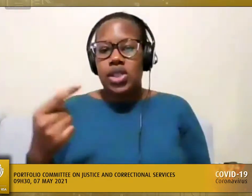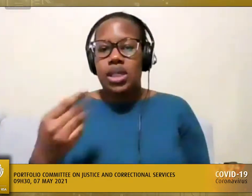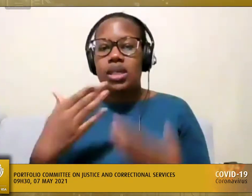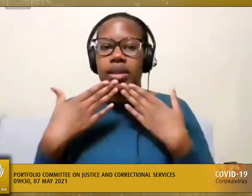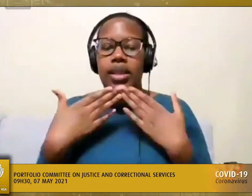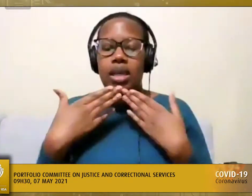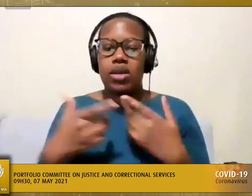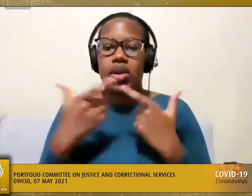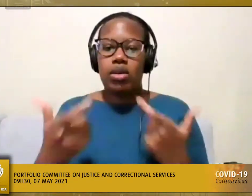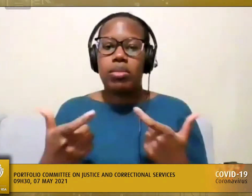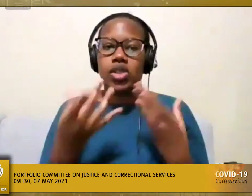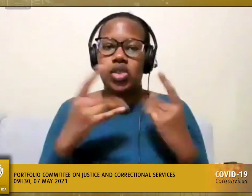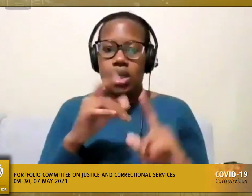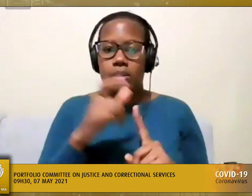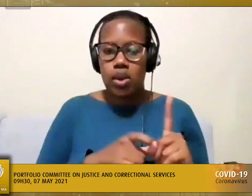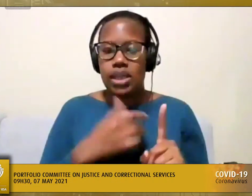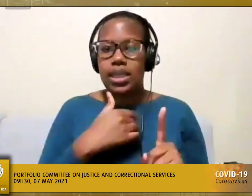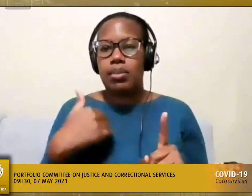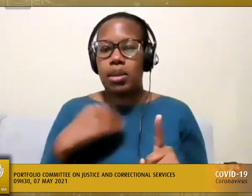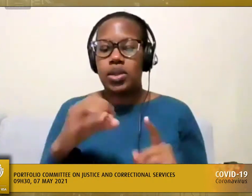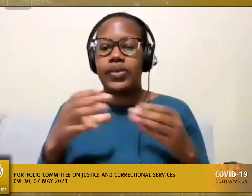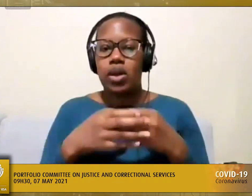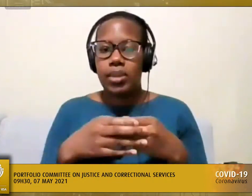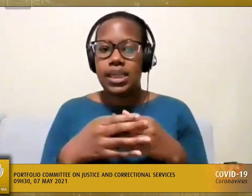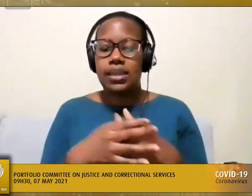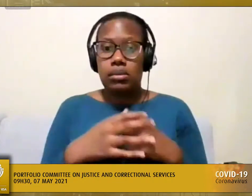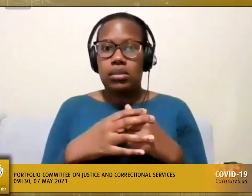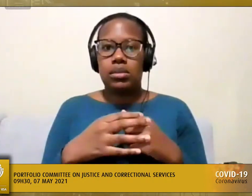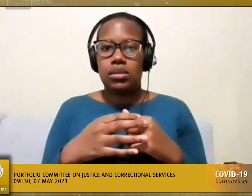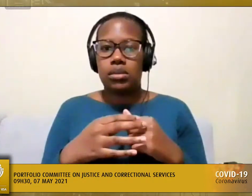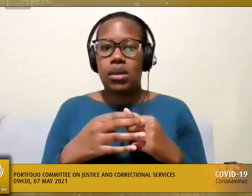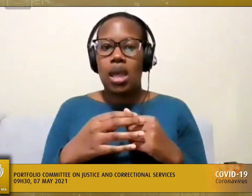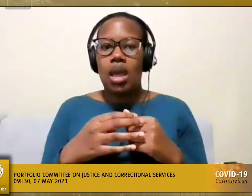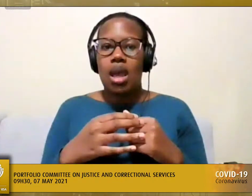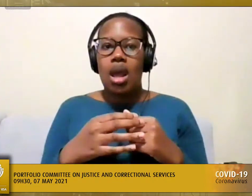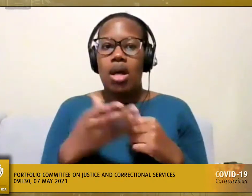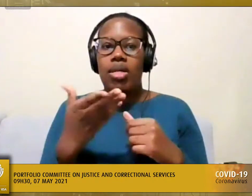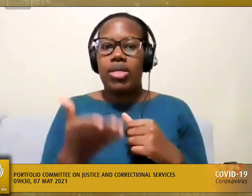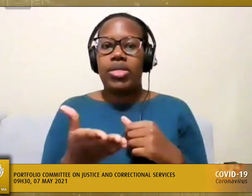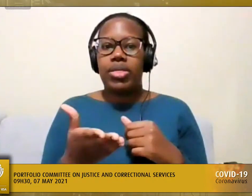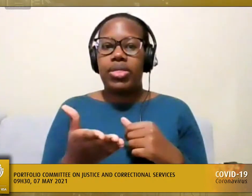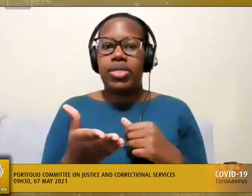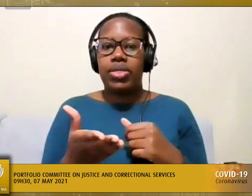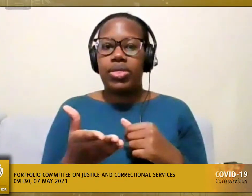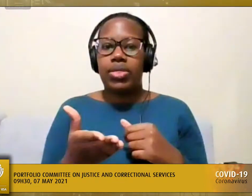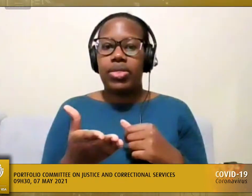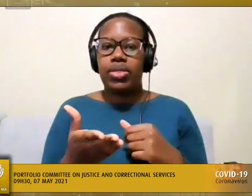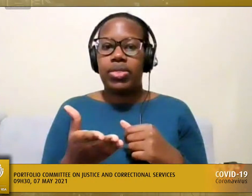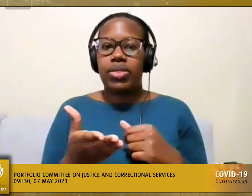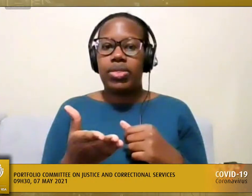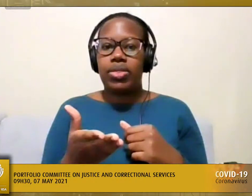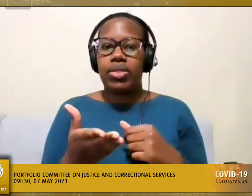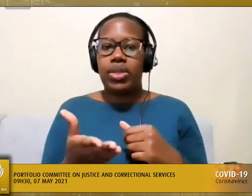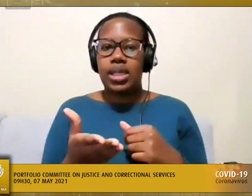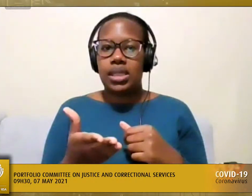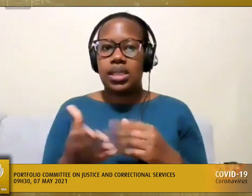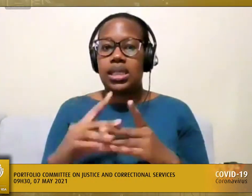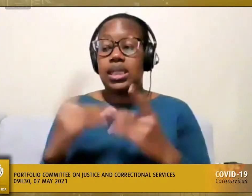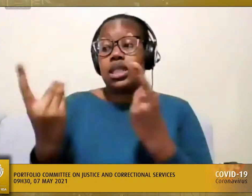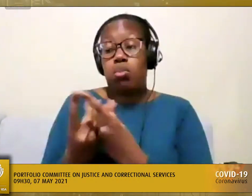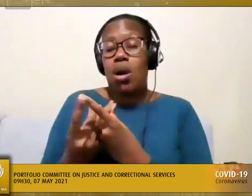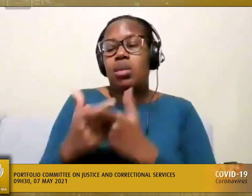much um chairperson and members of the committee this is largely the uh the Department's